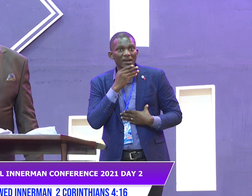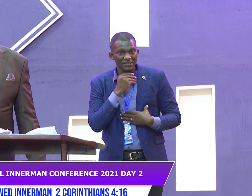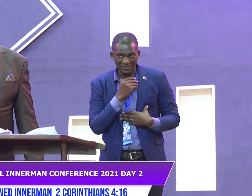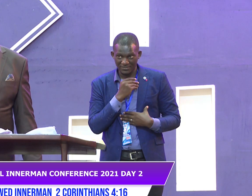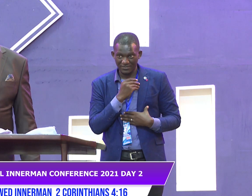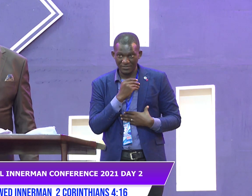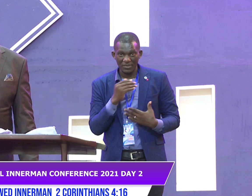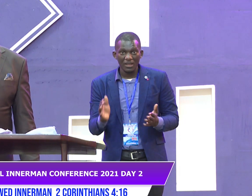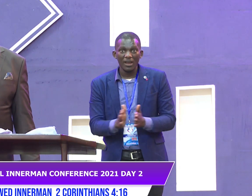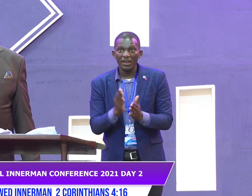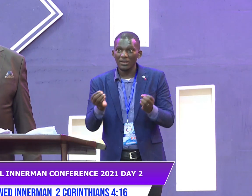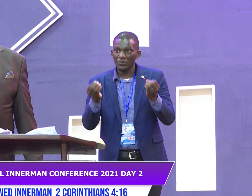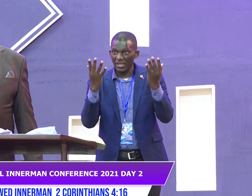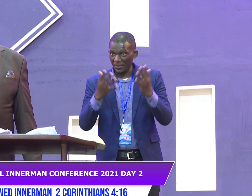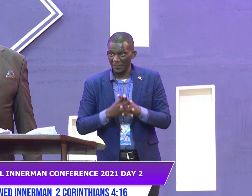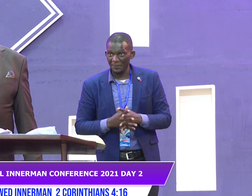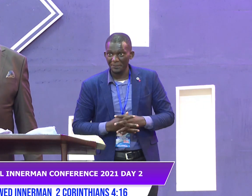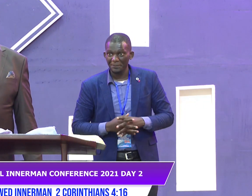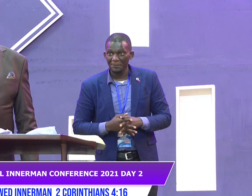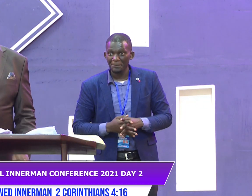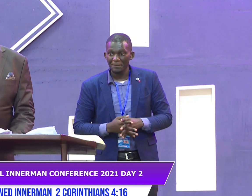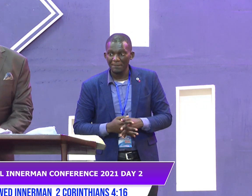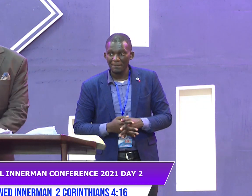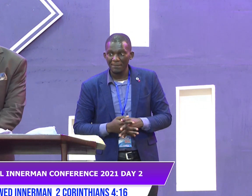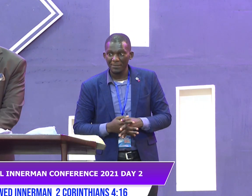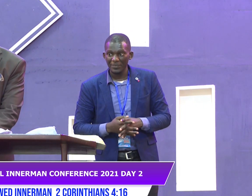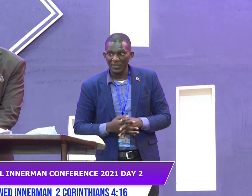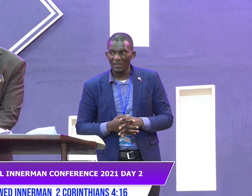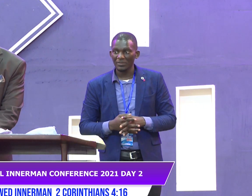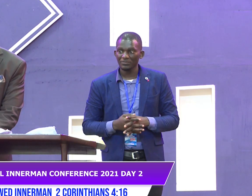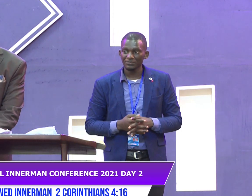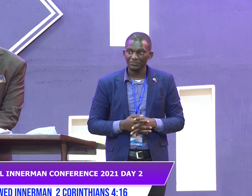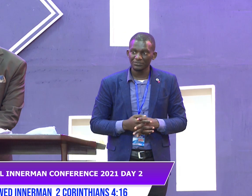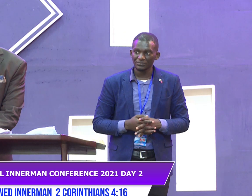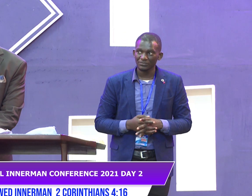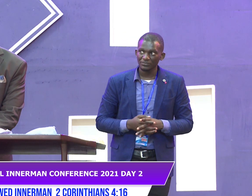man. Hallelujah. Amen. Wow.